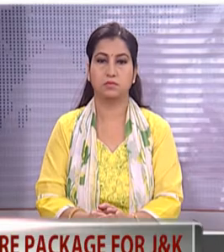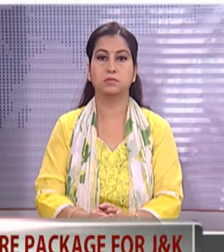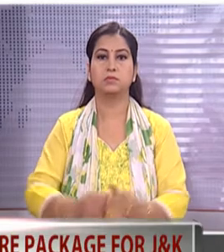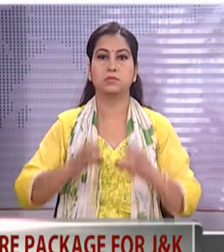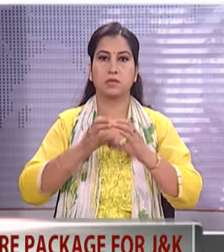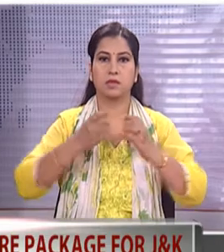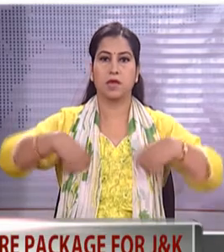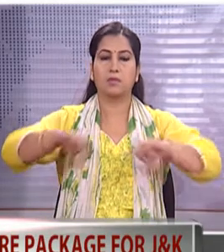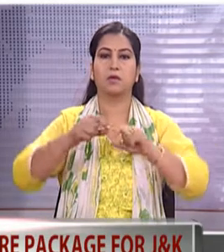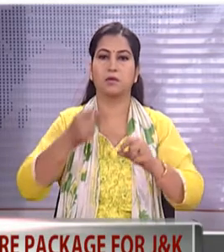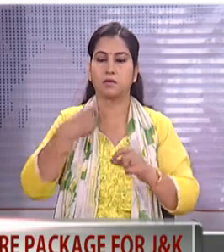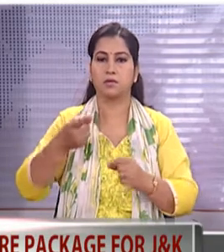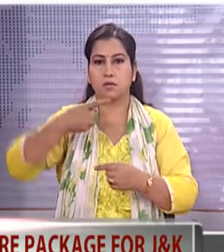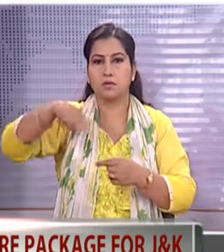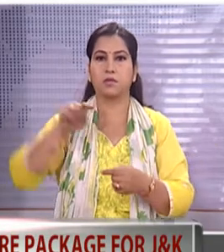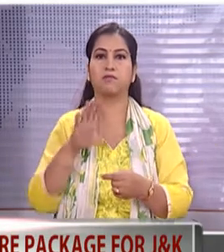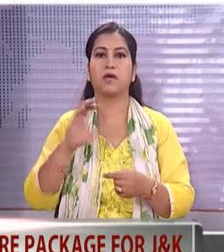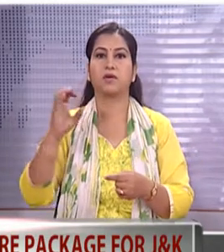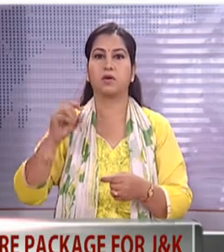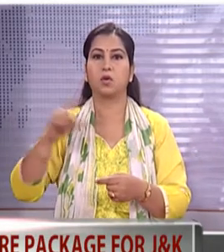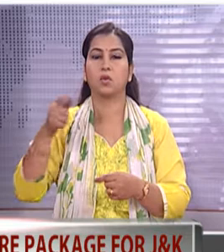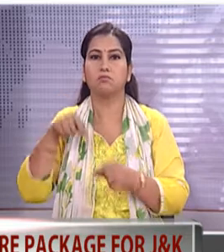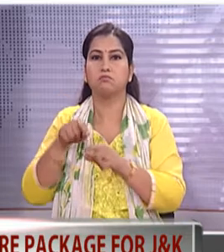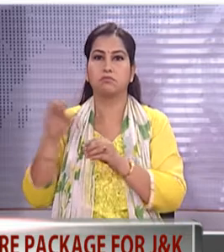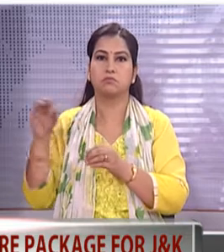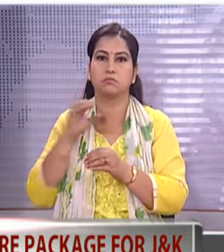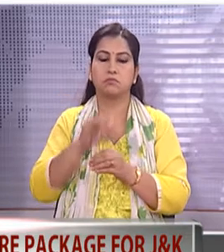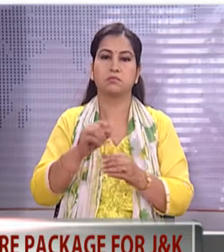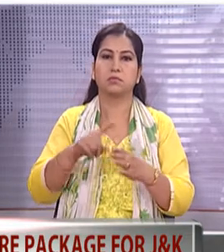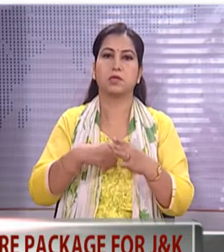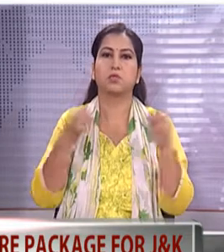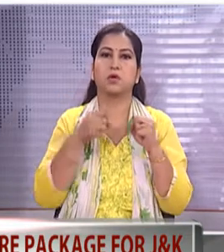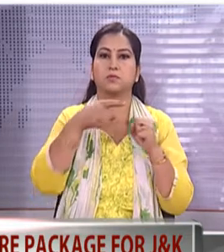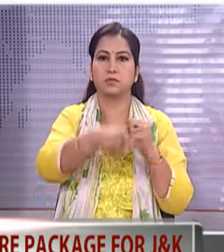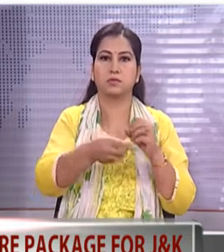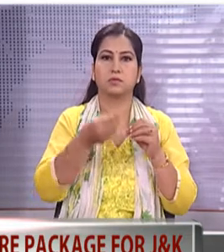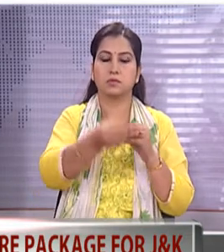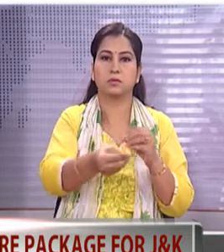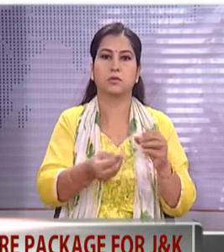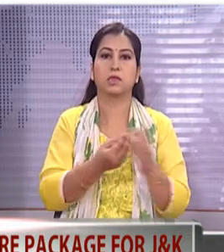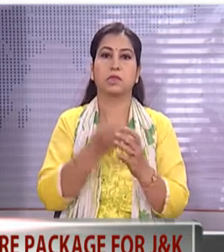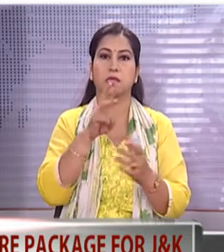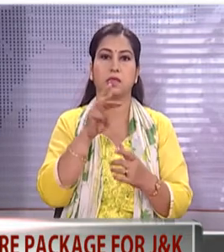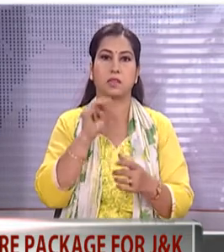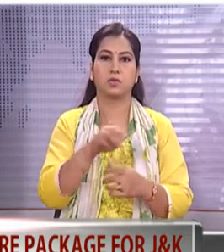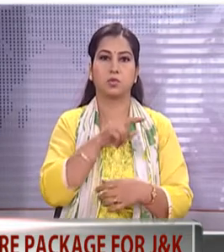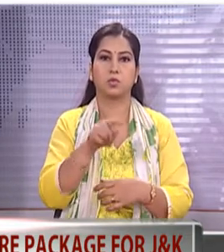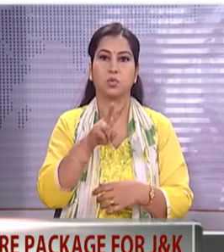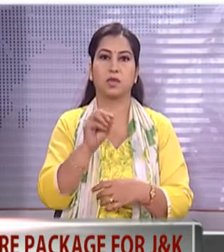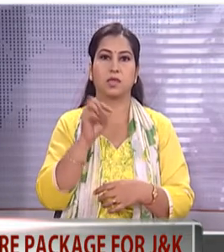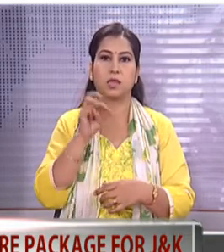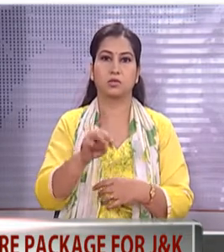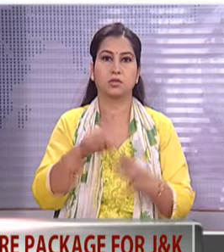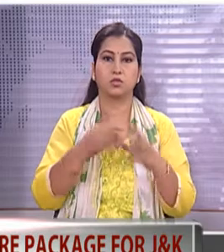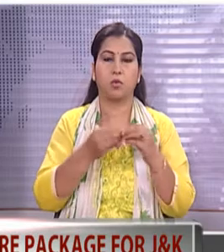Cabinet clears 500 crore rupees special horticulture package for Jammu and Kashmir. Package expected to create 3,000 to 20,000 jobs in the